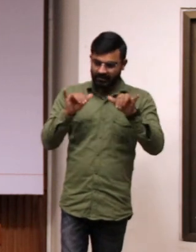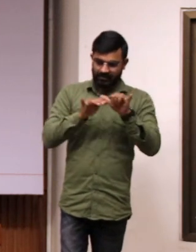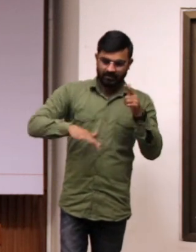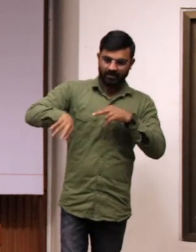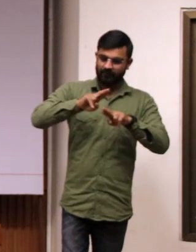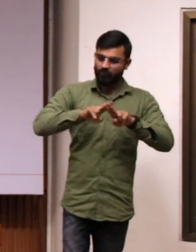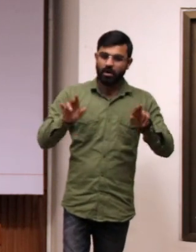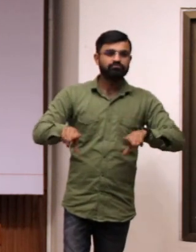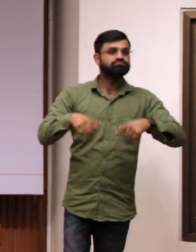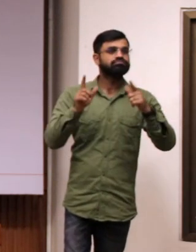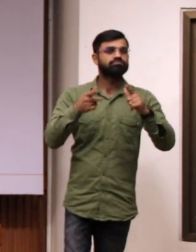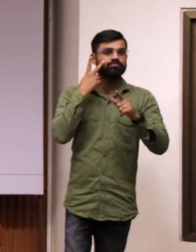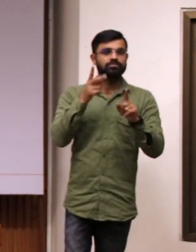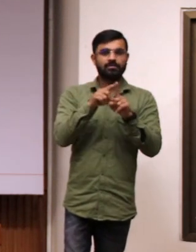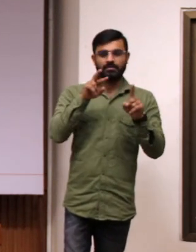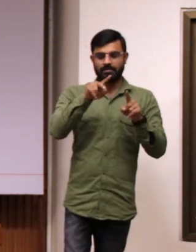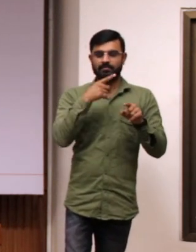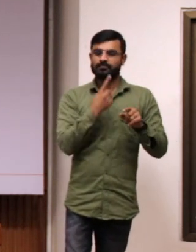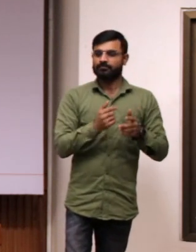full of trees, when you look at dictionary,